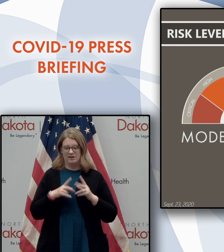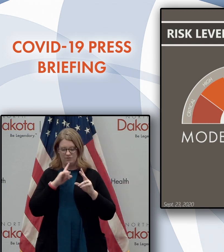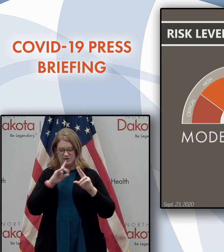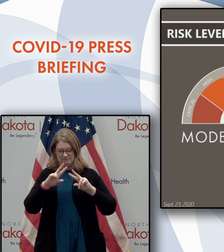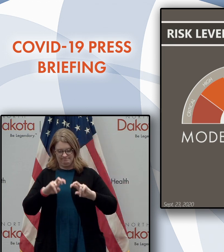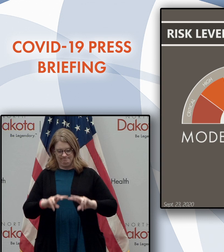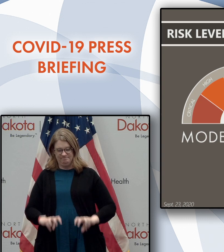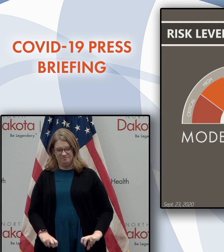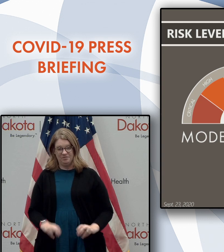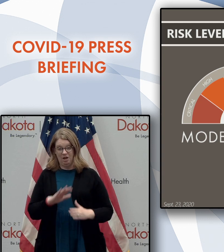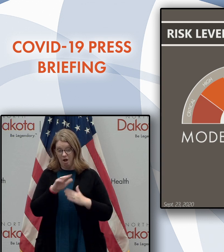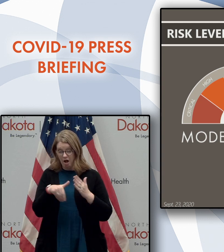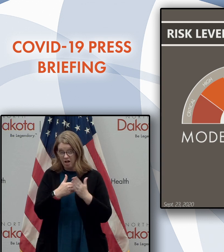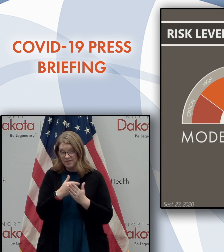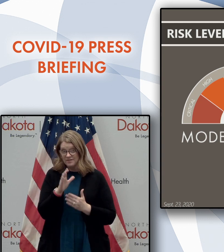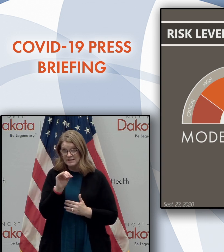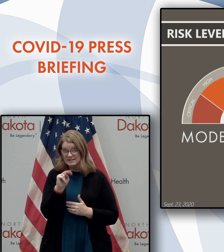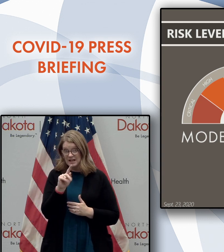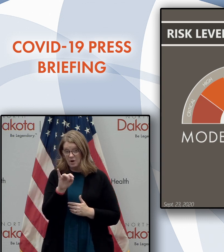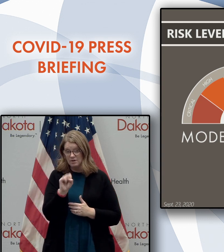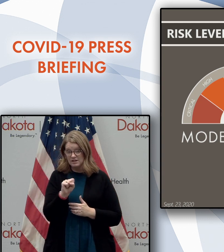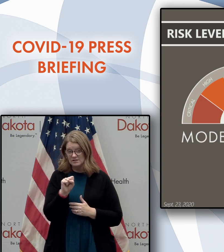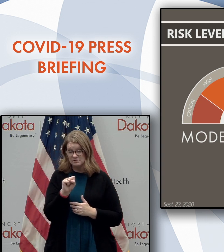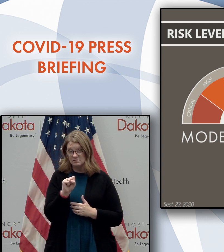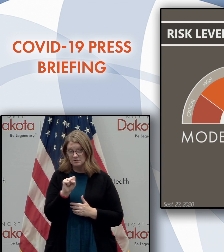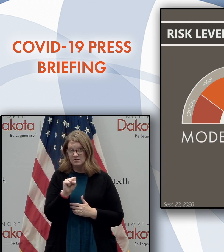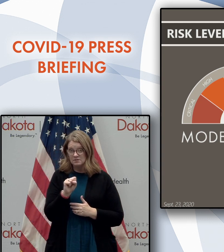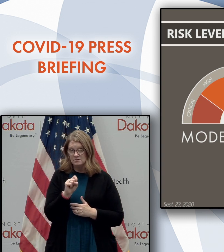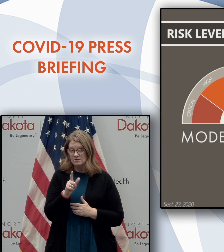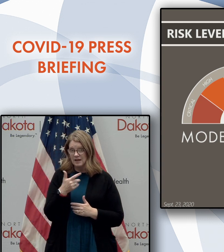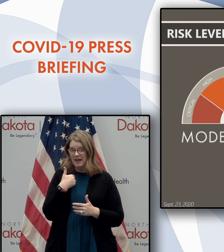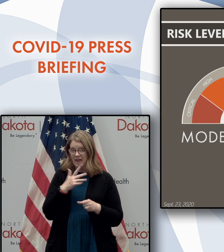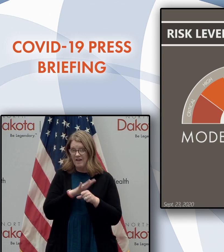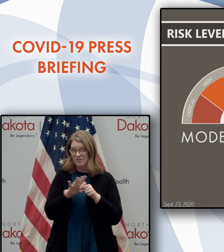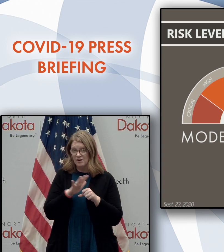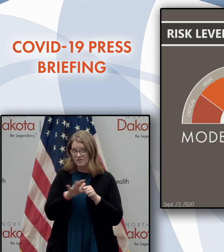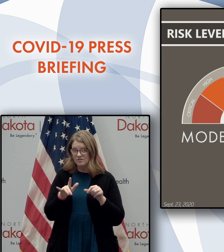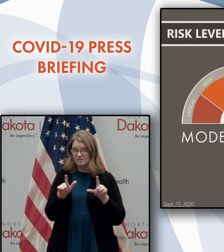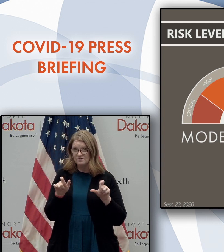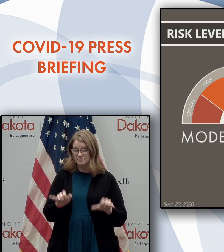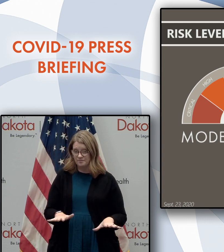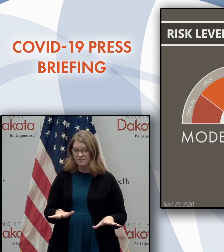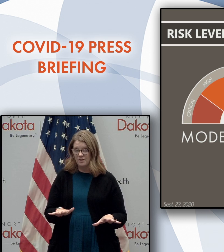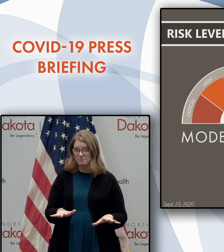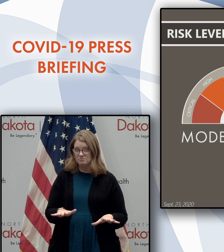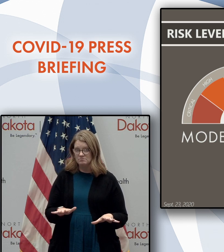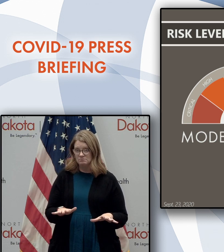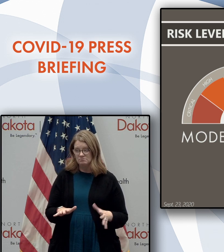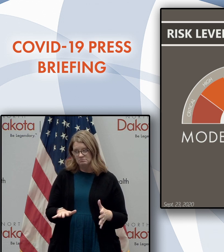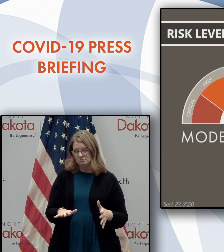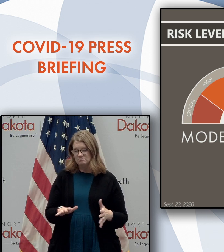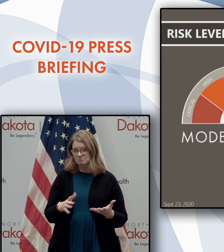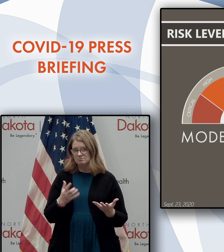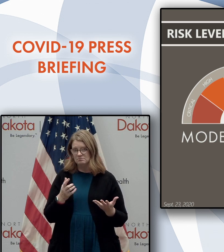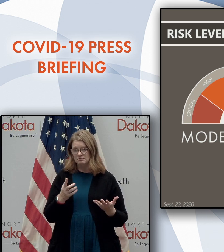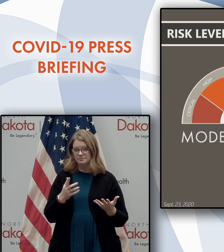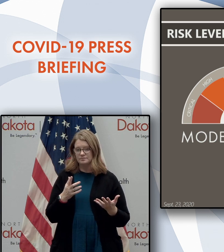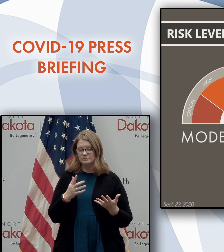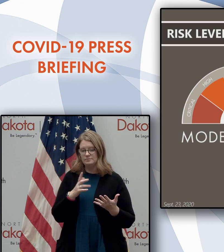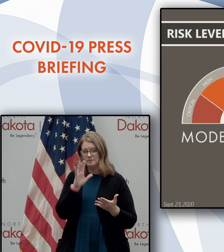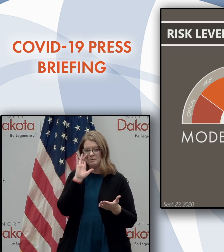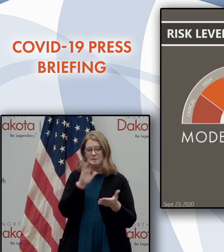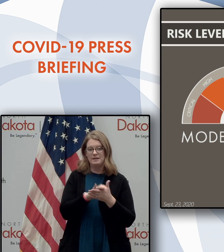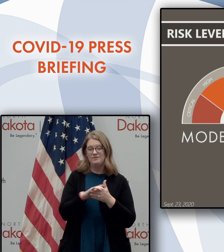these counties that we're mentioning here have substantial amounts of testing samples, and so we believe